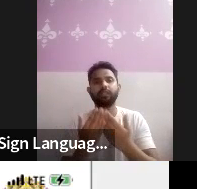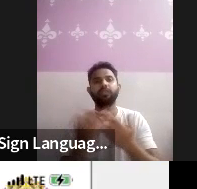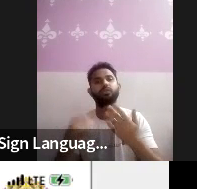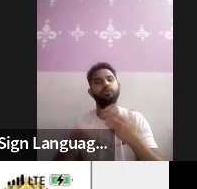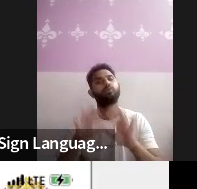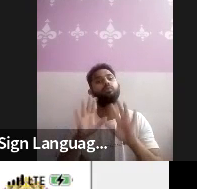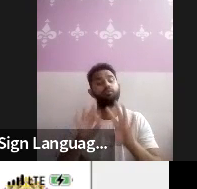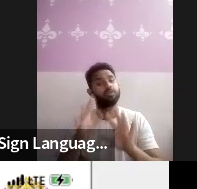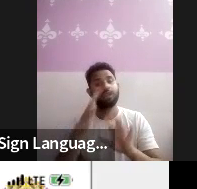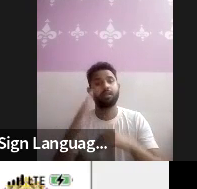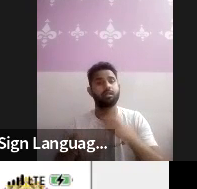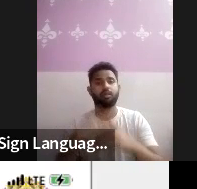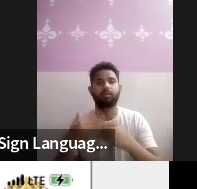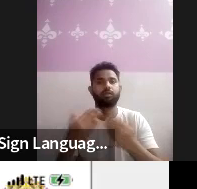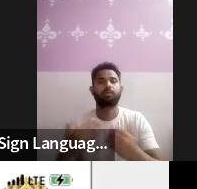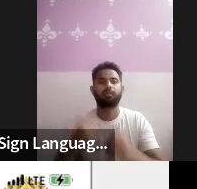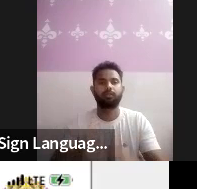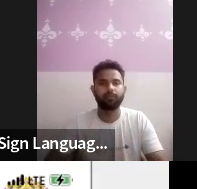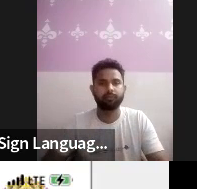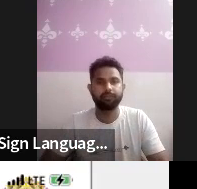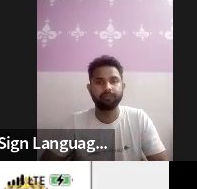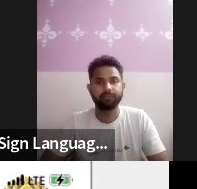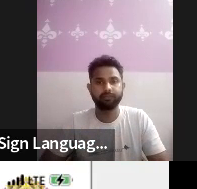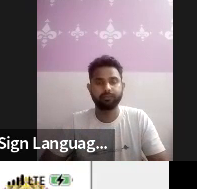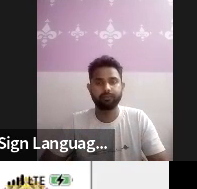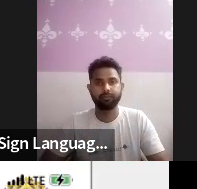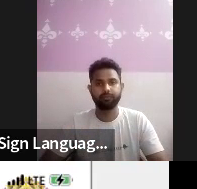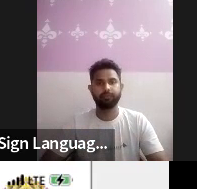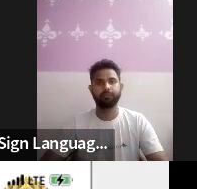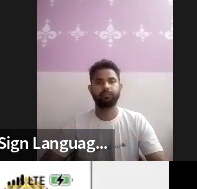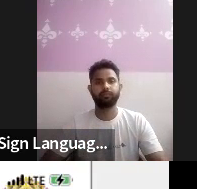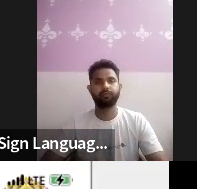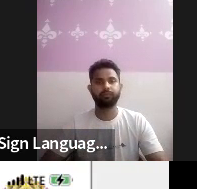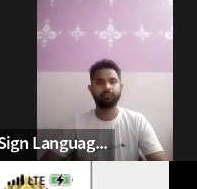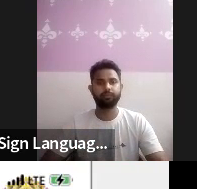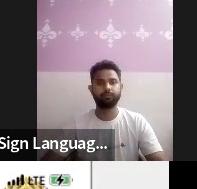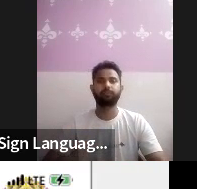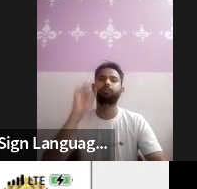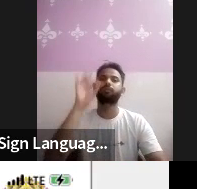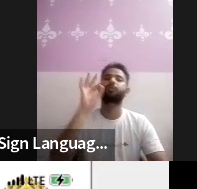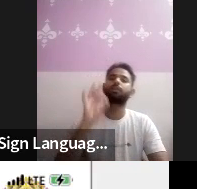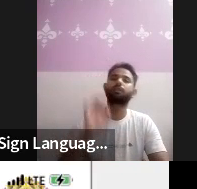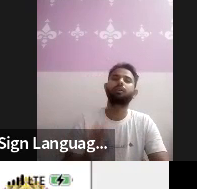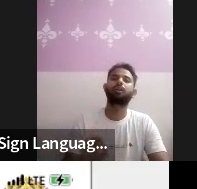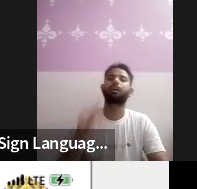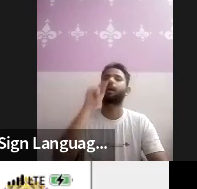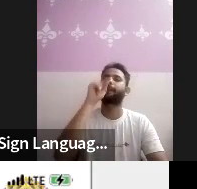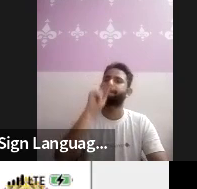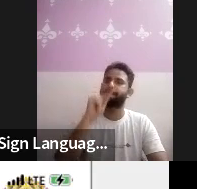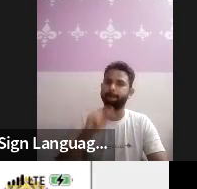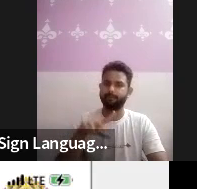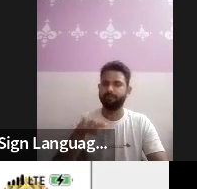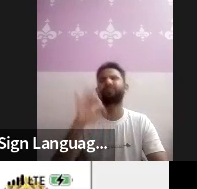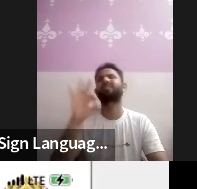There are ways to make it clickable functions more rewarding. You can give points. You could say, well done.